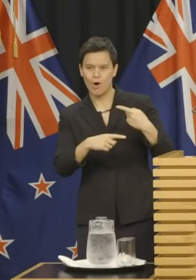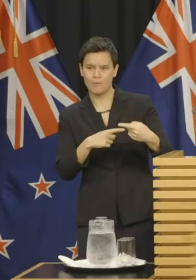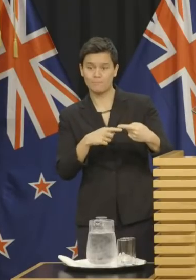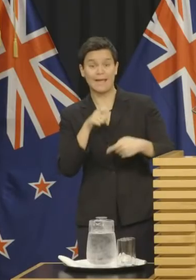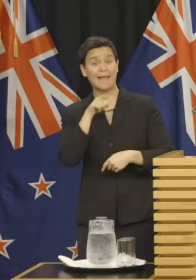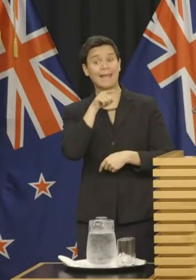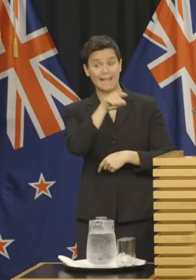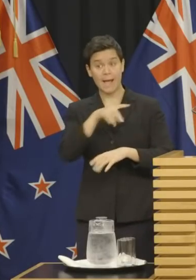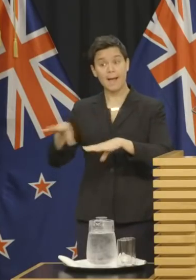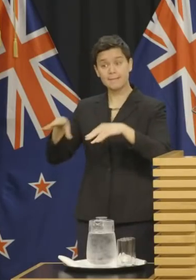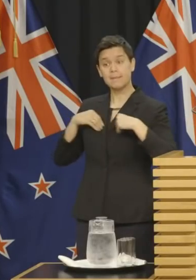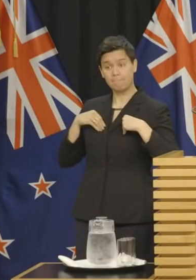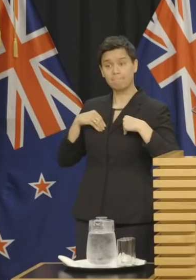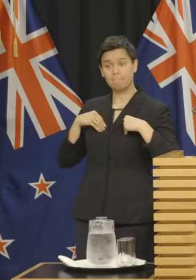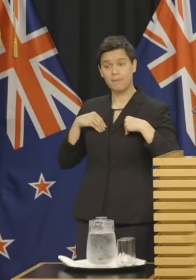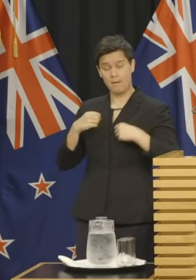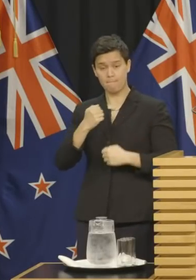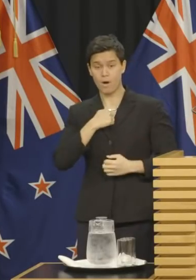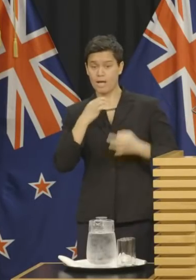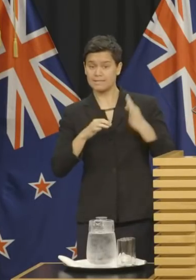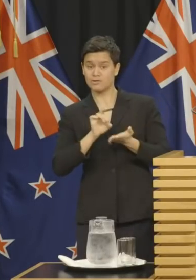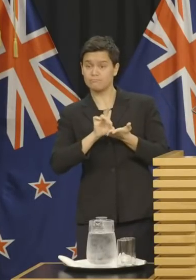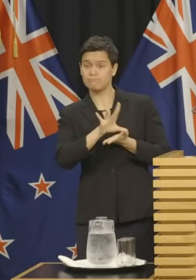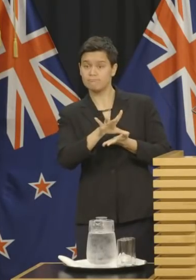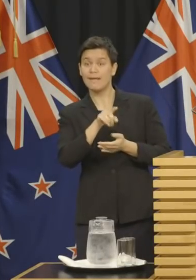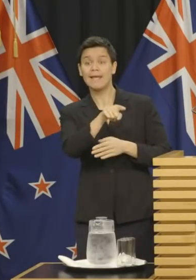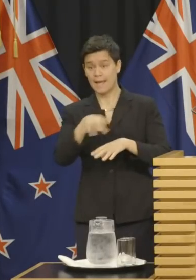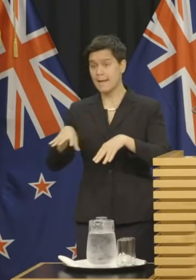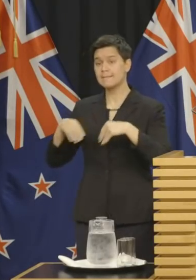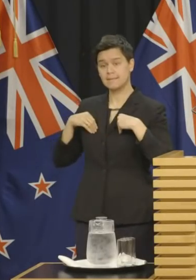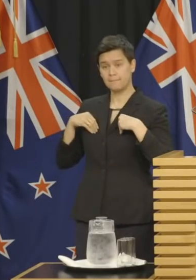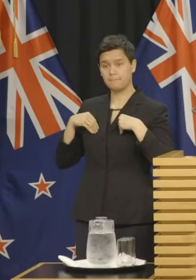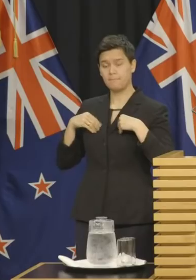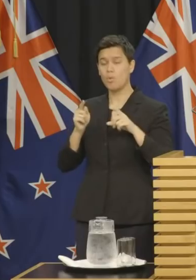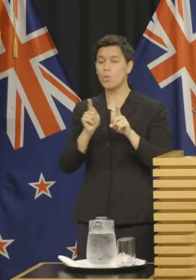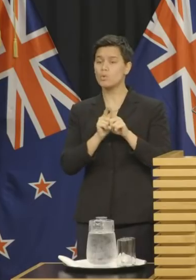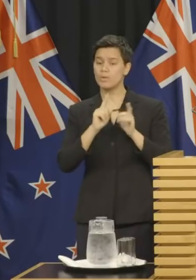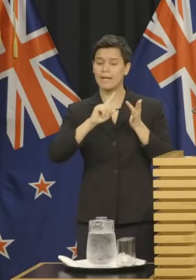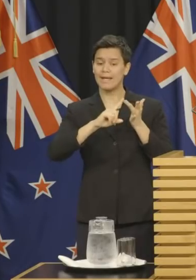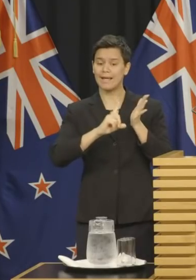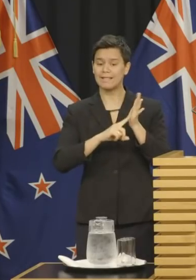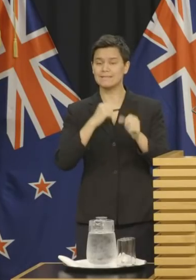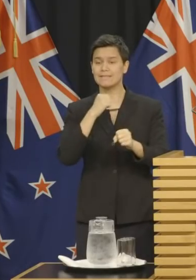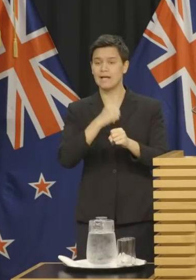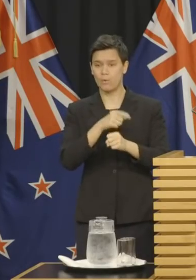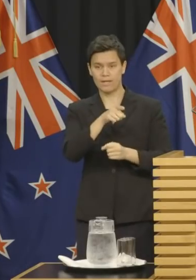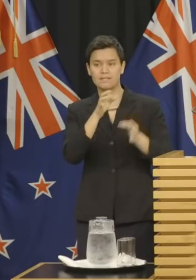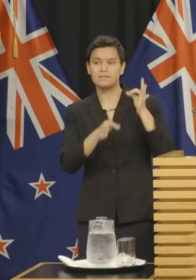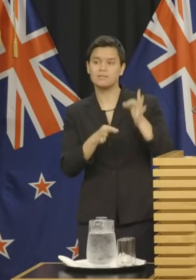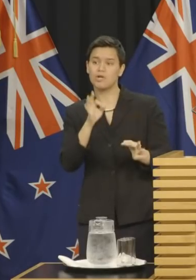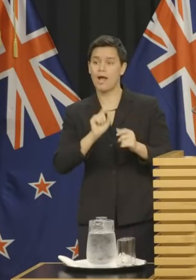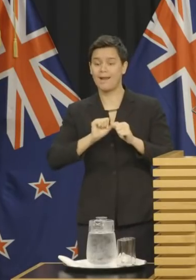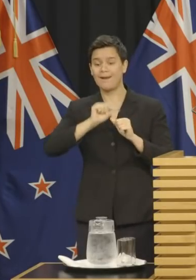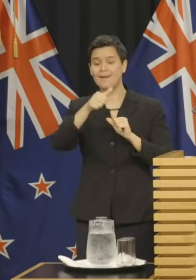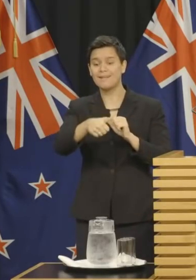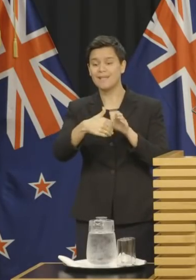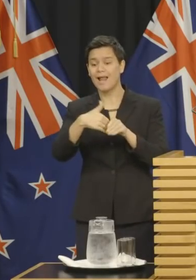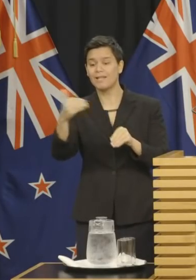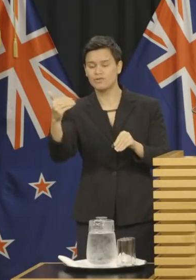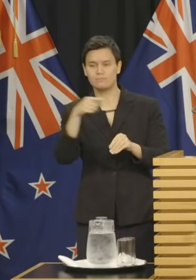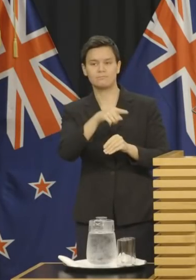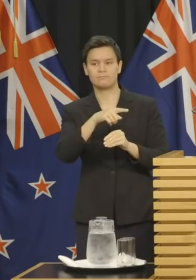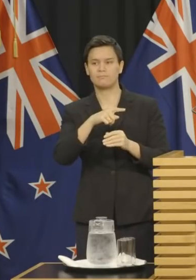He fully accepts my decision. He has also decided not to stand at the next election.